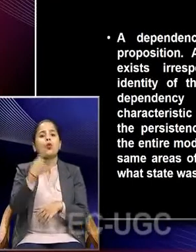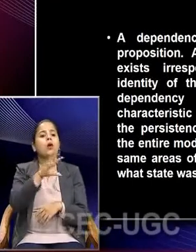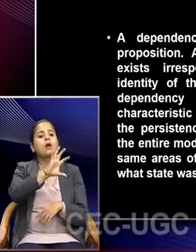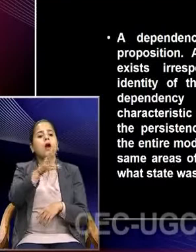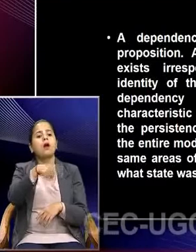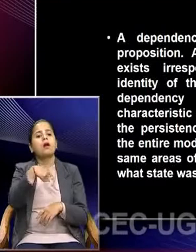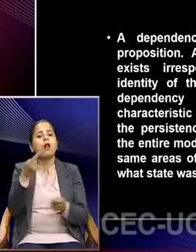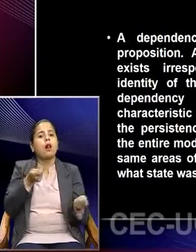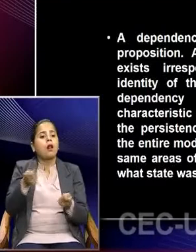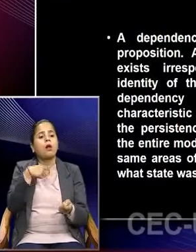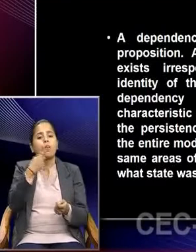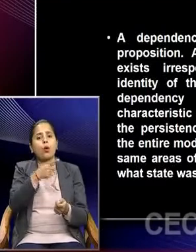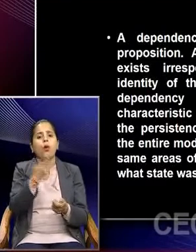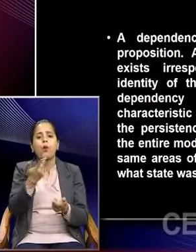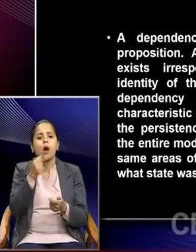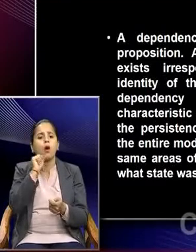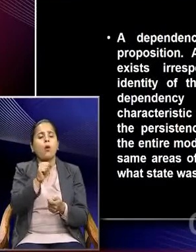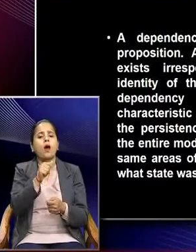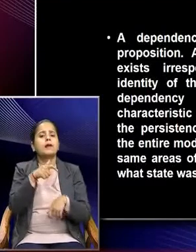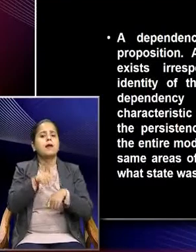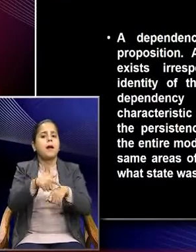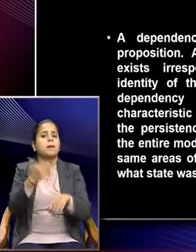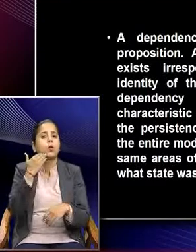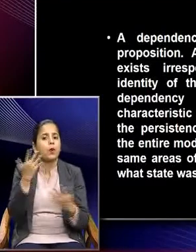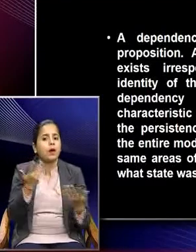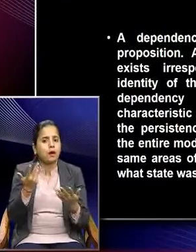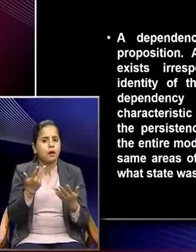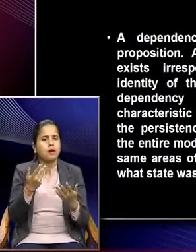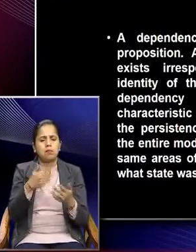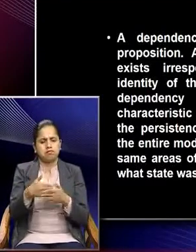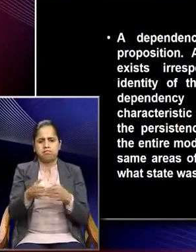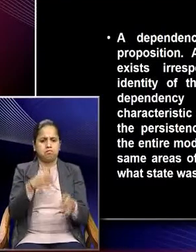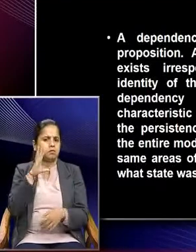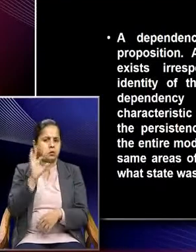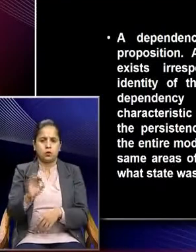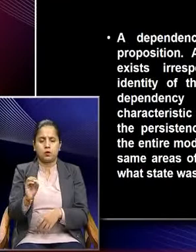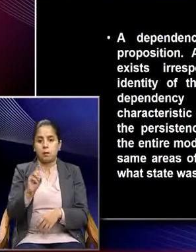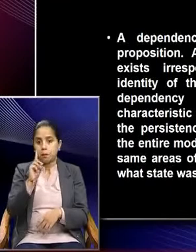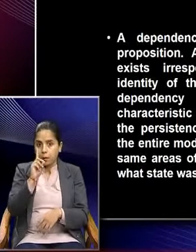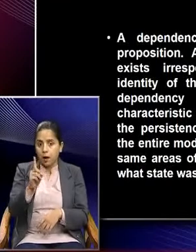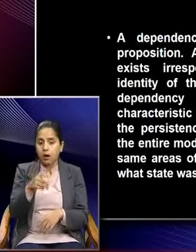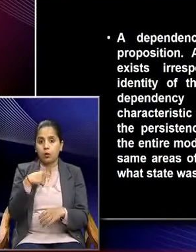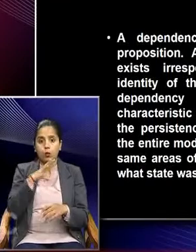is dominated at what particular point of time is immaterial as long as the